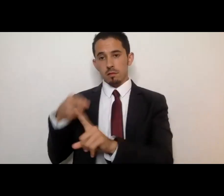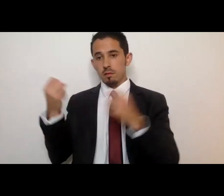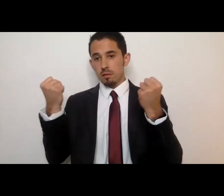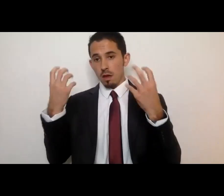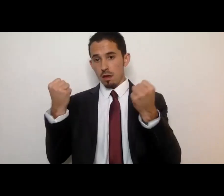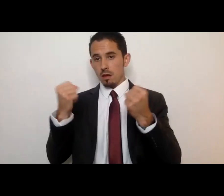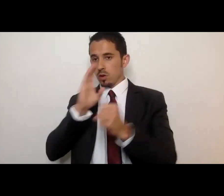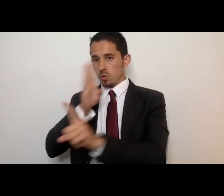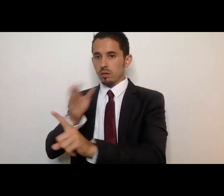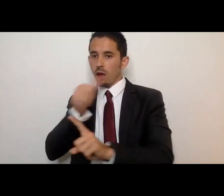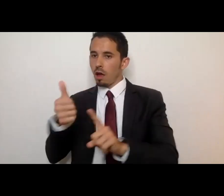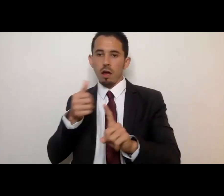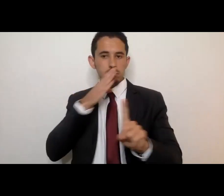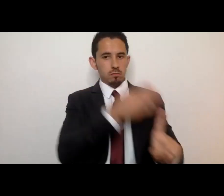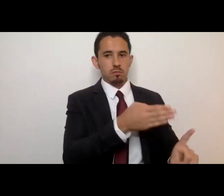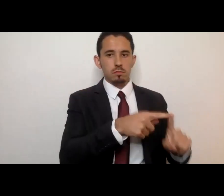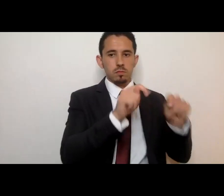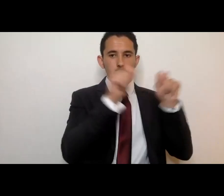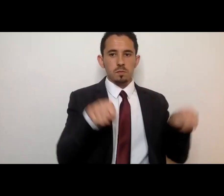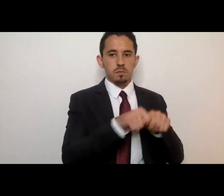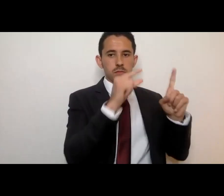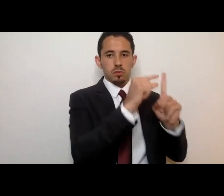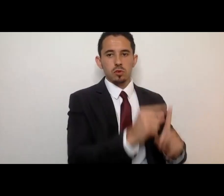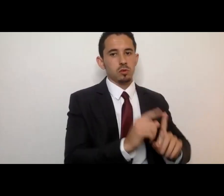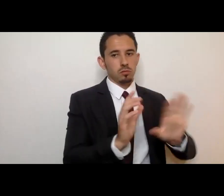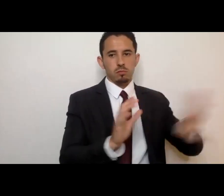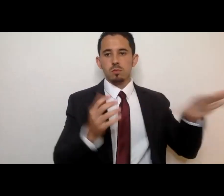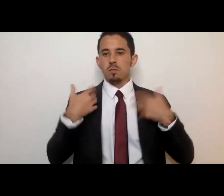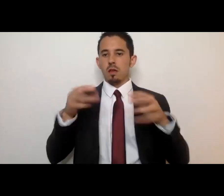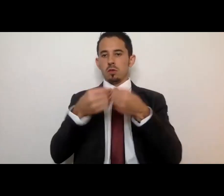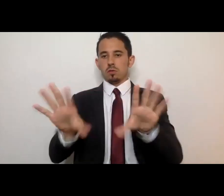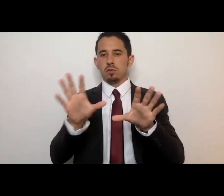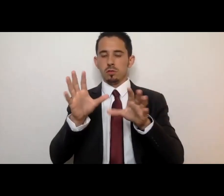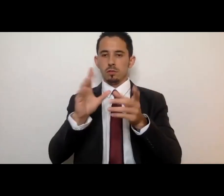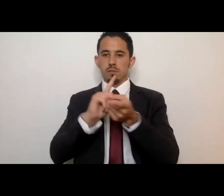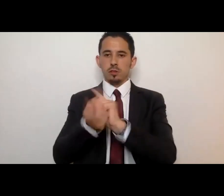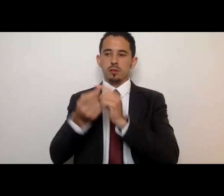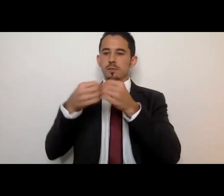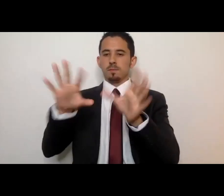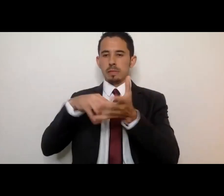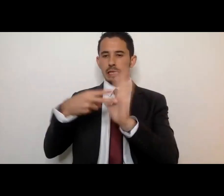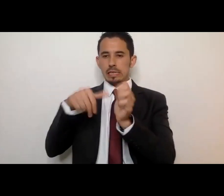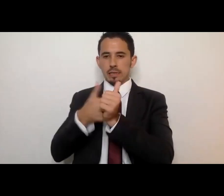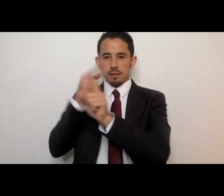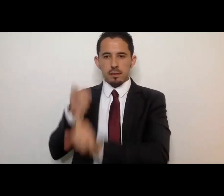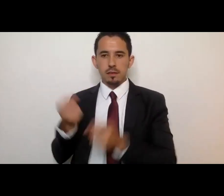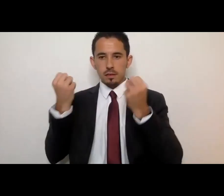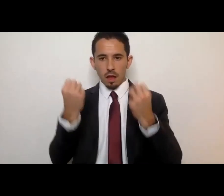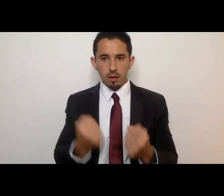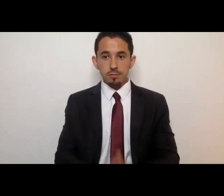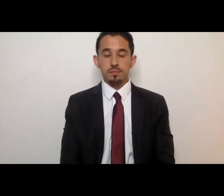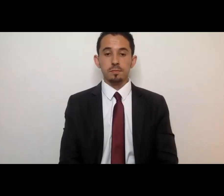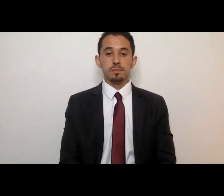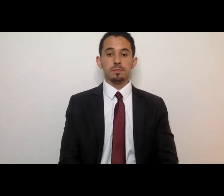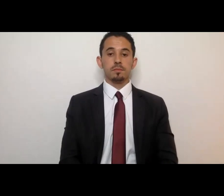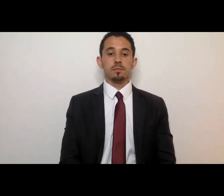With coding, we are directly coding from sign language. We're not using the transcript, the translated English, because then